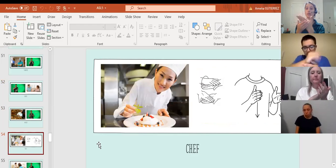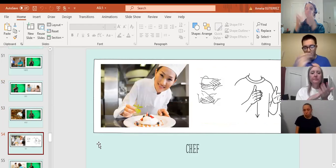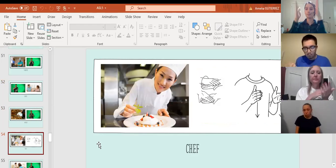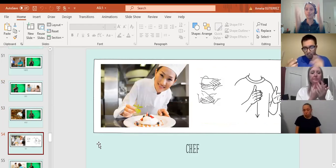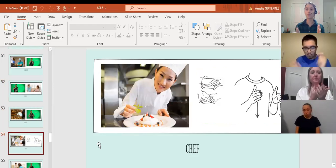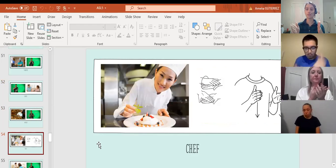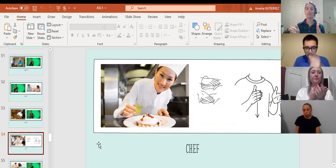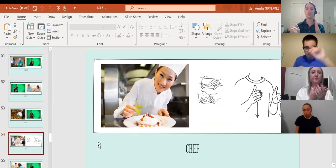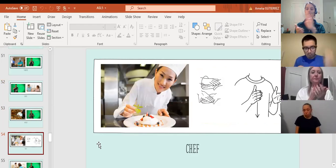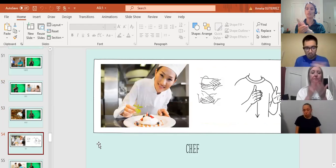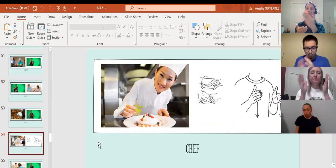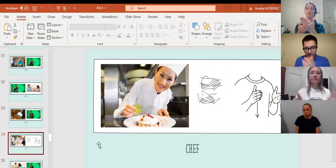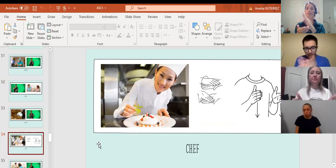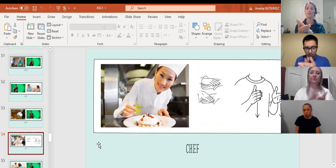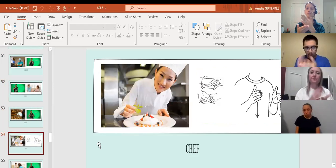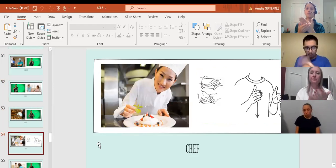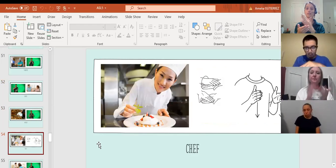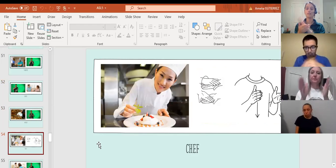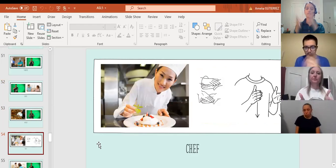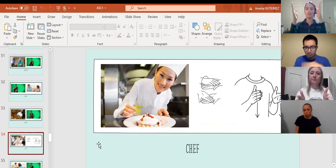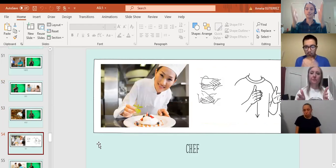cook, person.